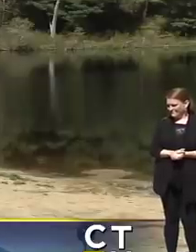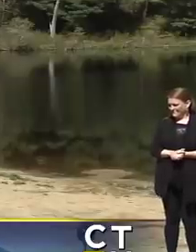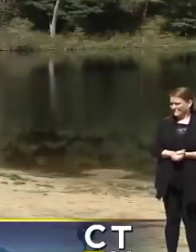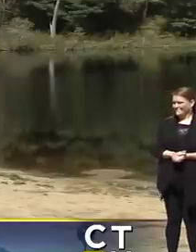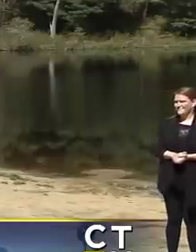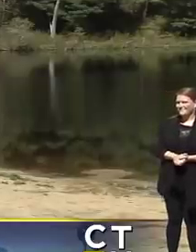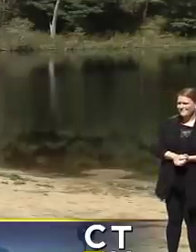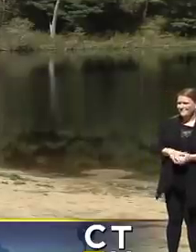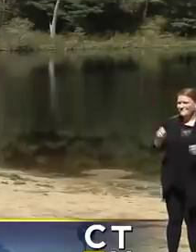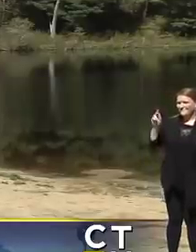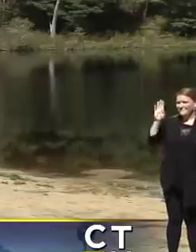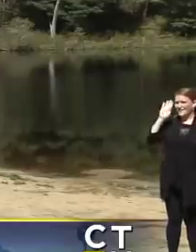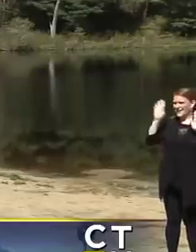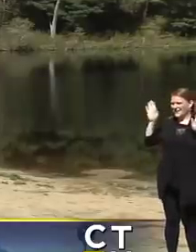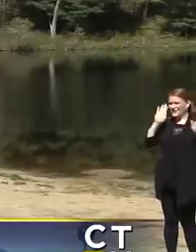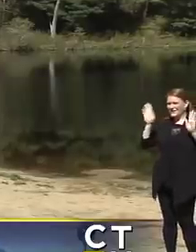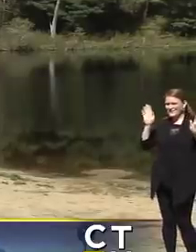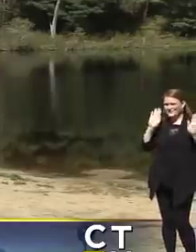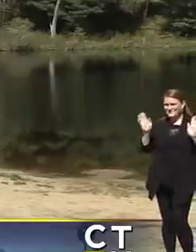All right, hey everybody.